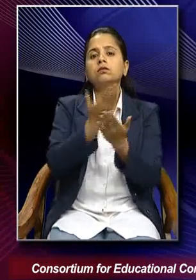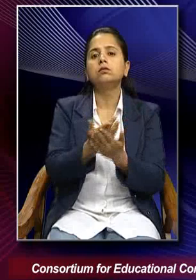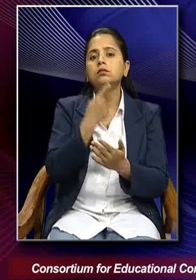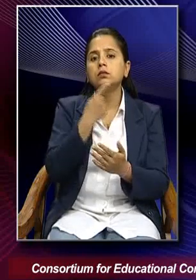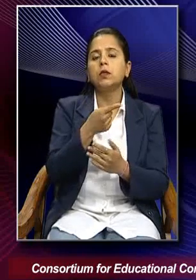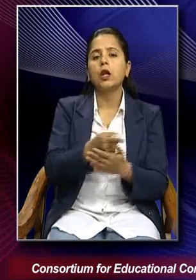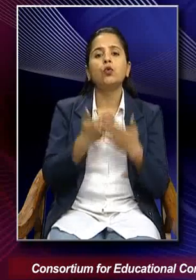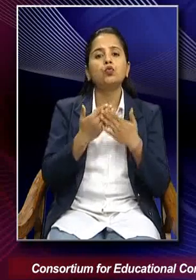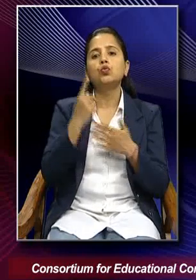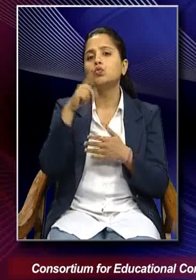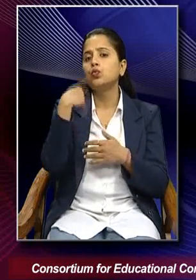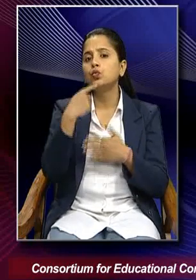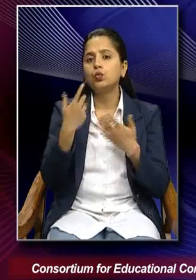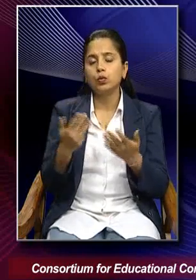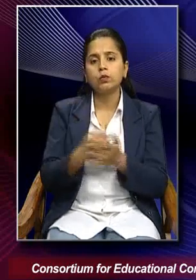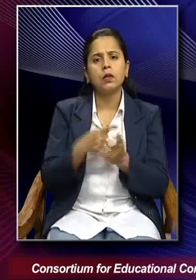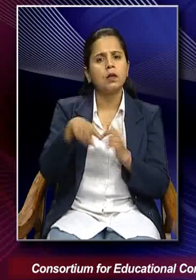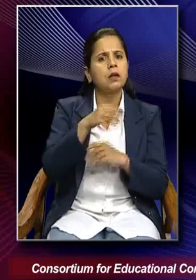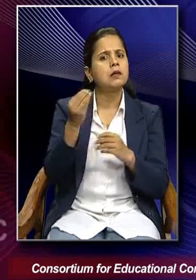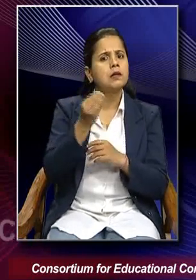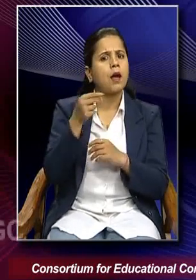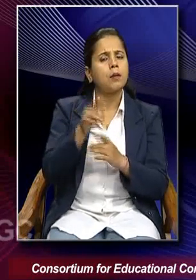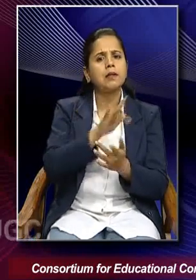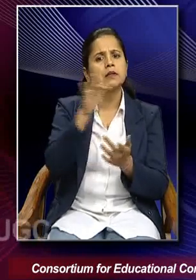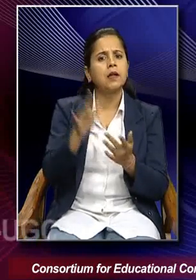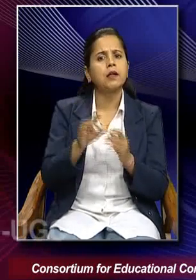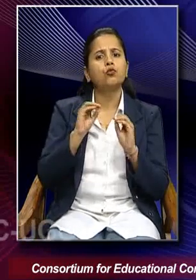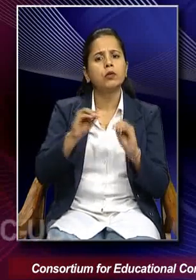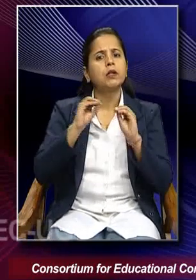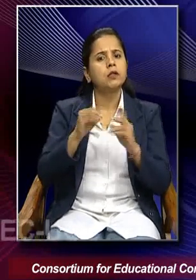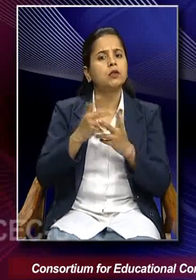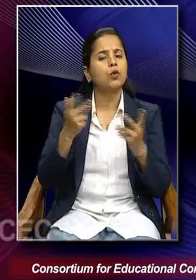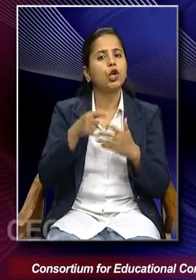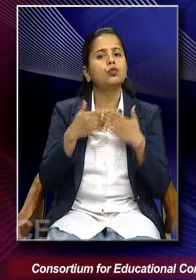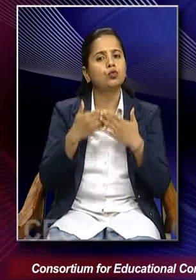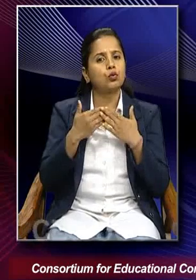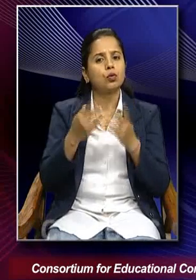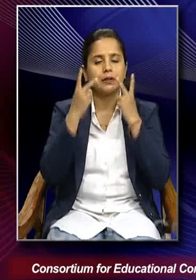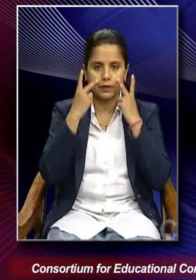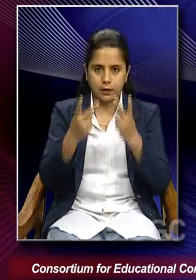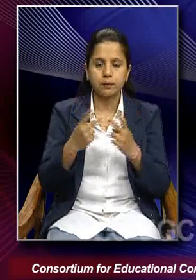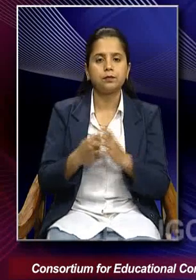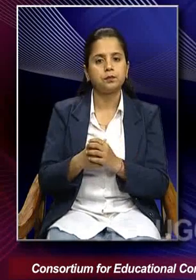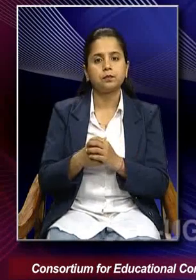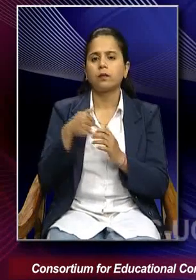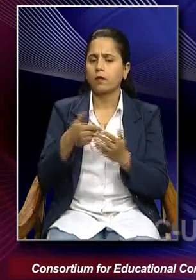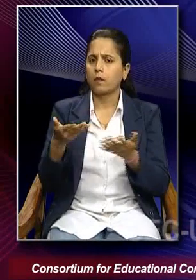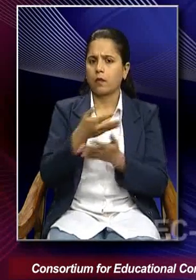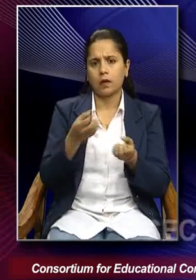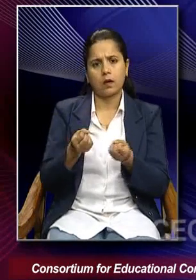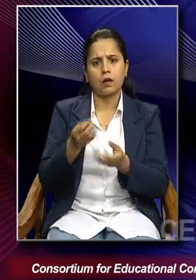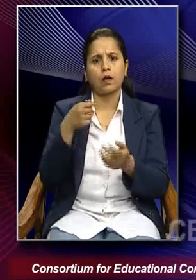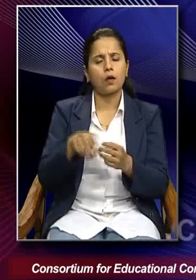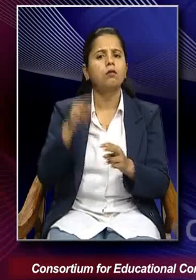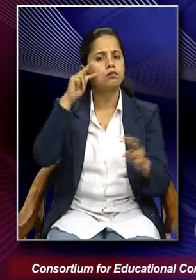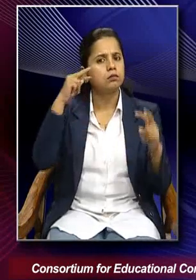these schools and what are some of the central teachings of these schools. So let us start with an